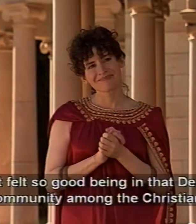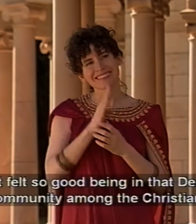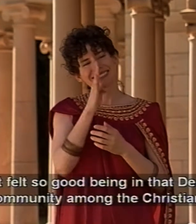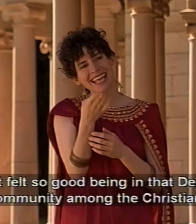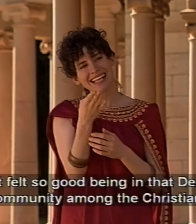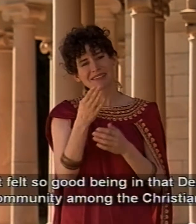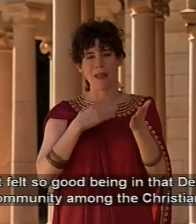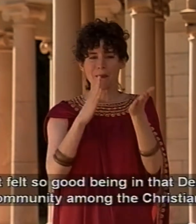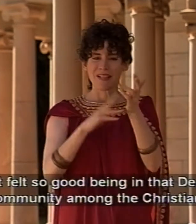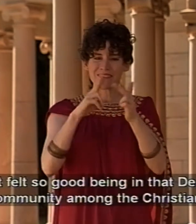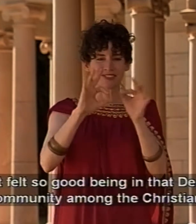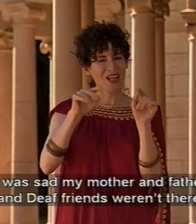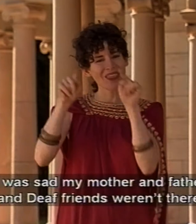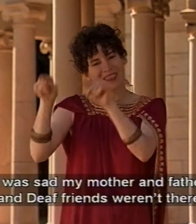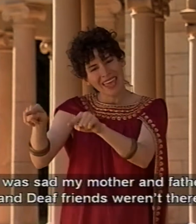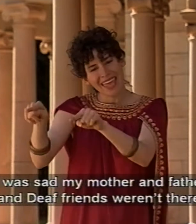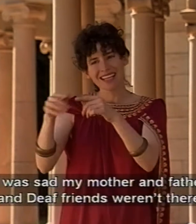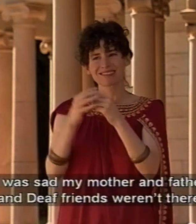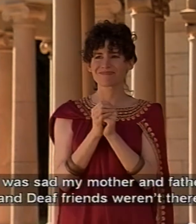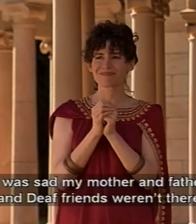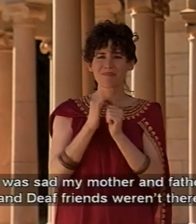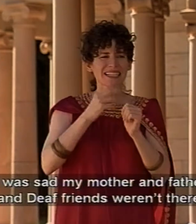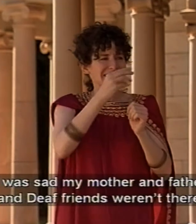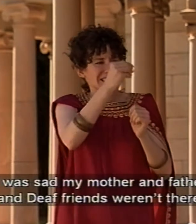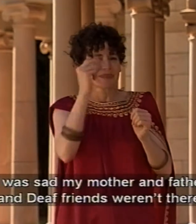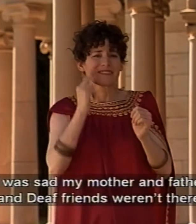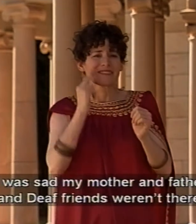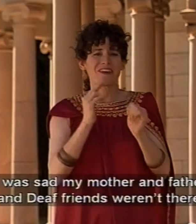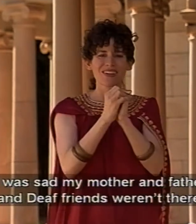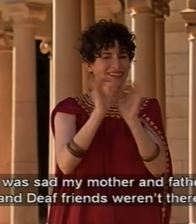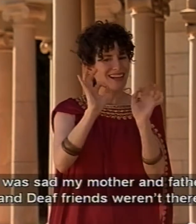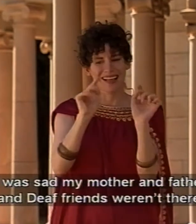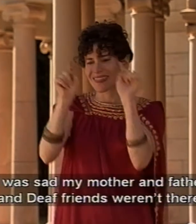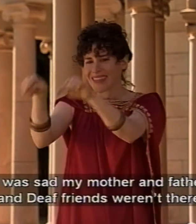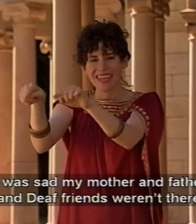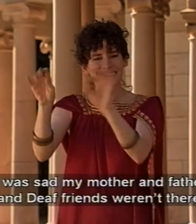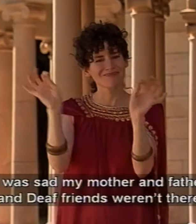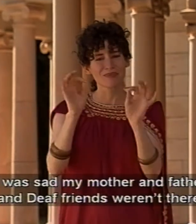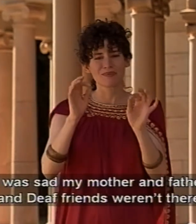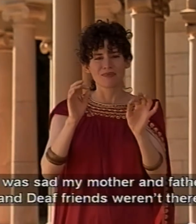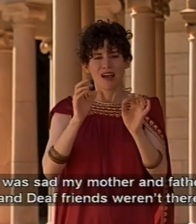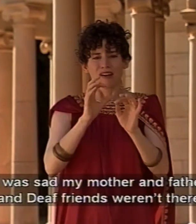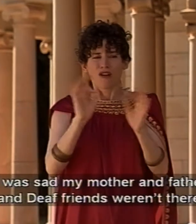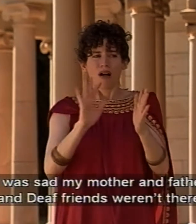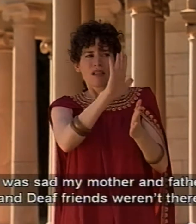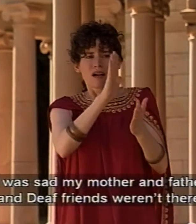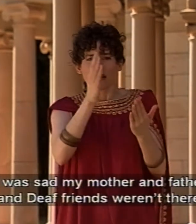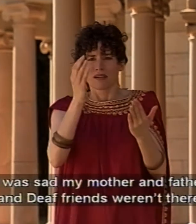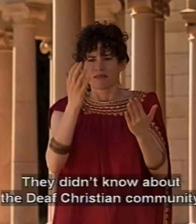among the Christians. I was sad that my mother and father weren't there, and some of our other deaf friends weren't there. It